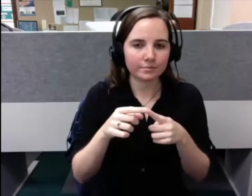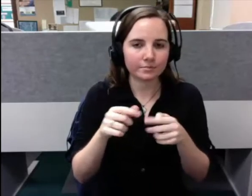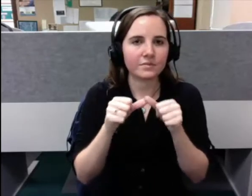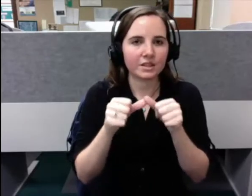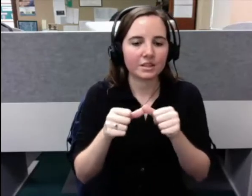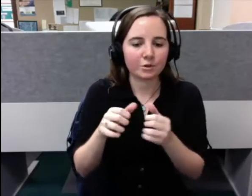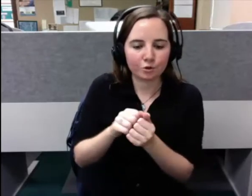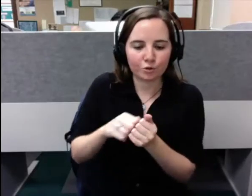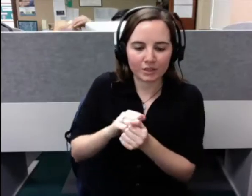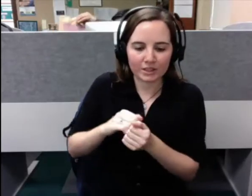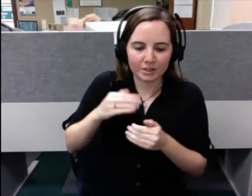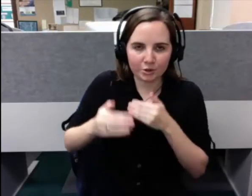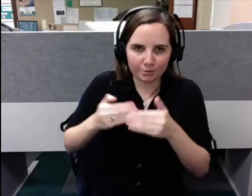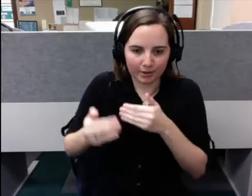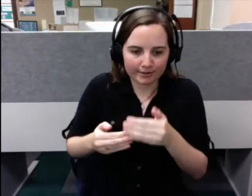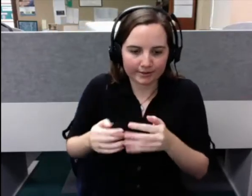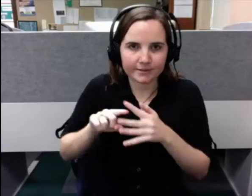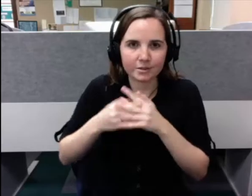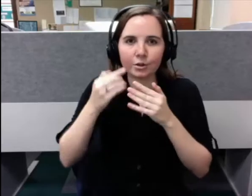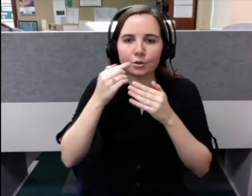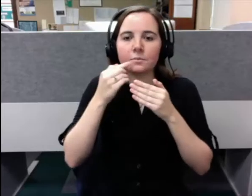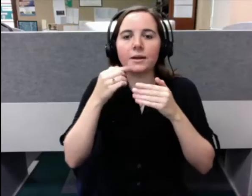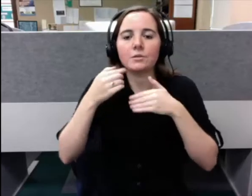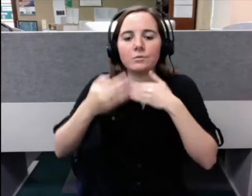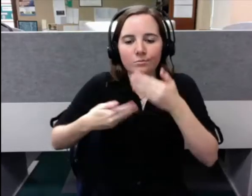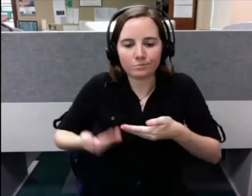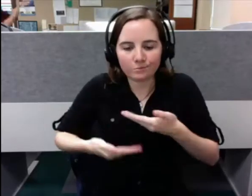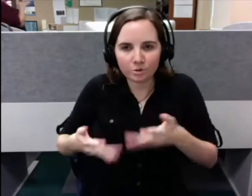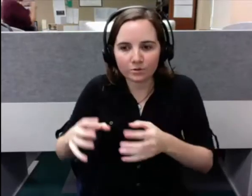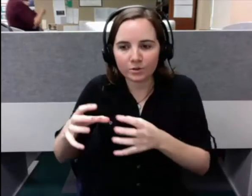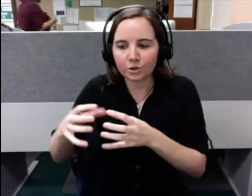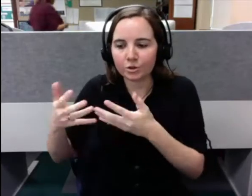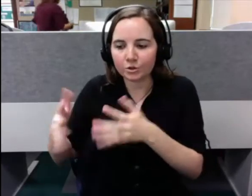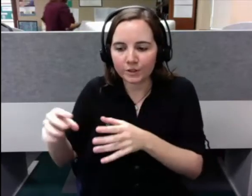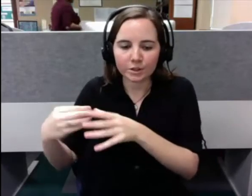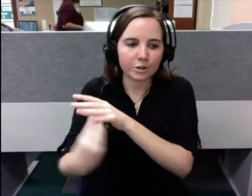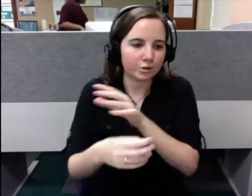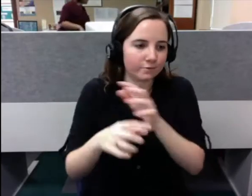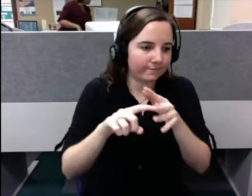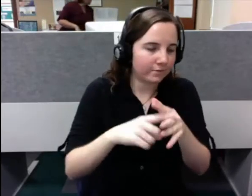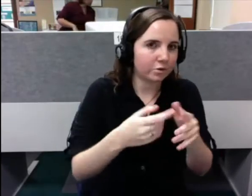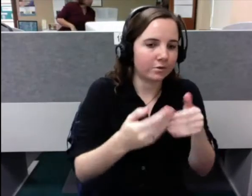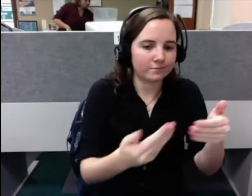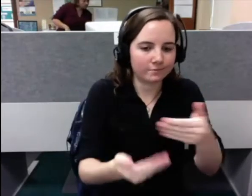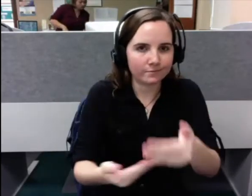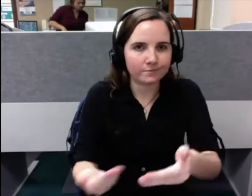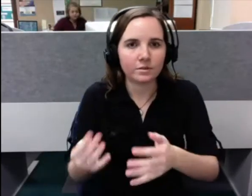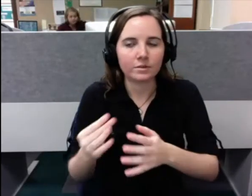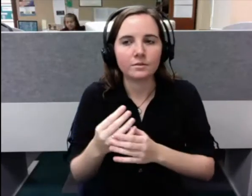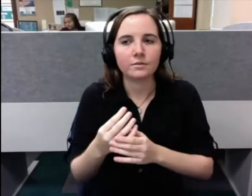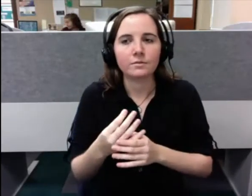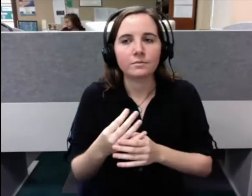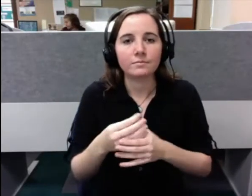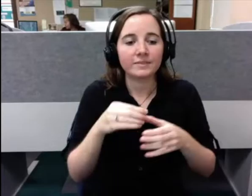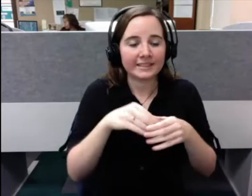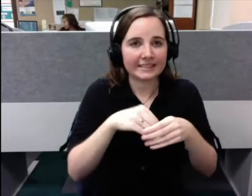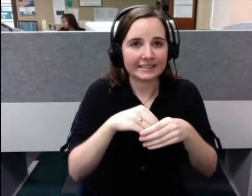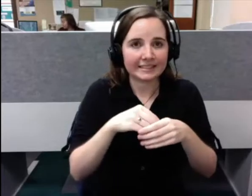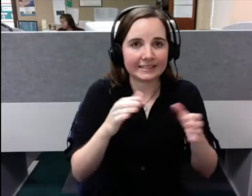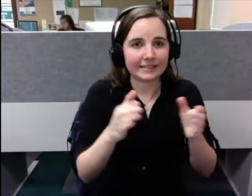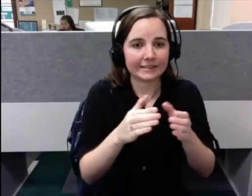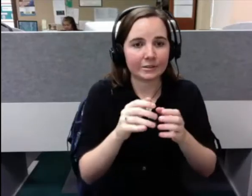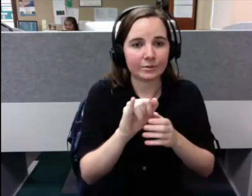The process was started in your mouth and continued nicely in your stomach, but now we need to finish the deal. In your small intestines,